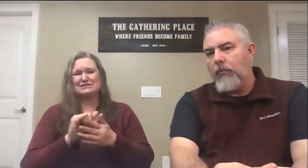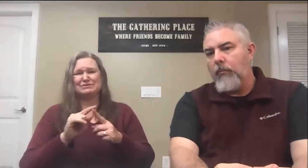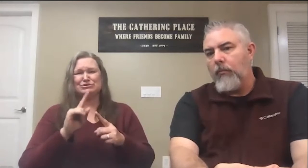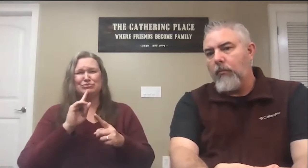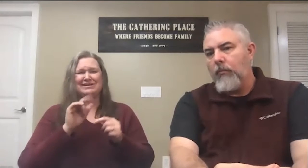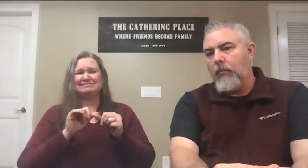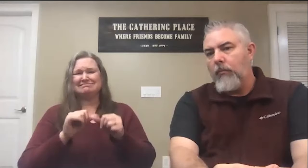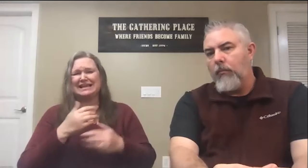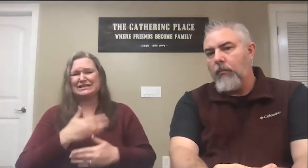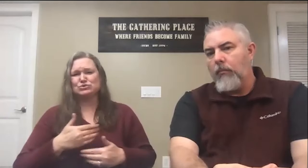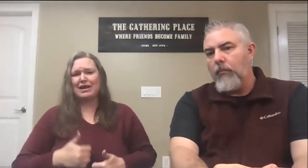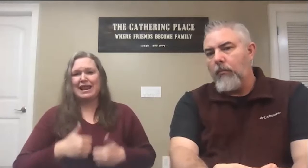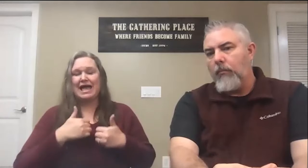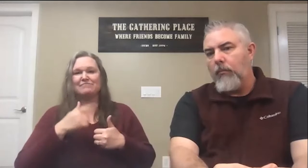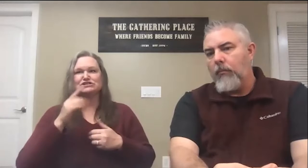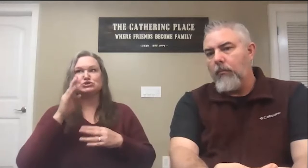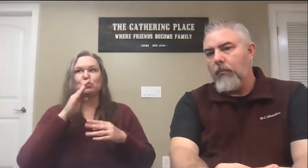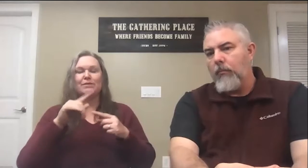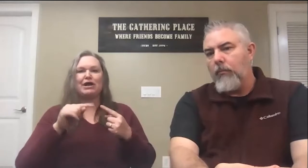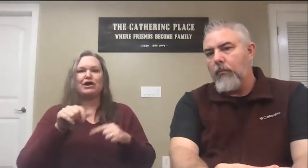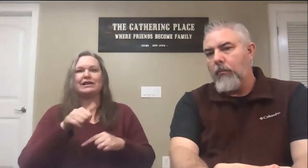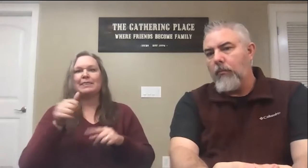it seems impossible to enjoy life.